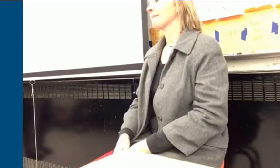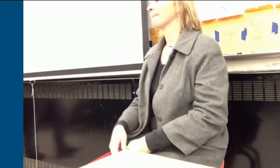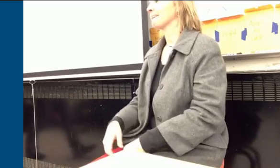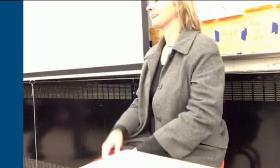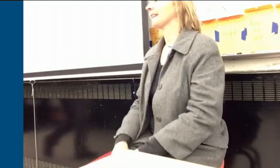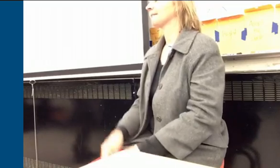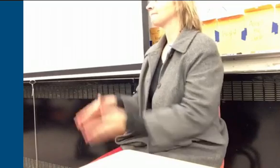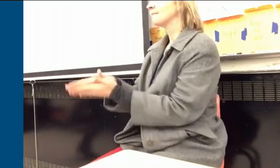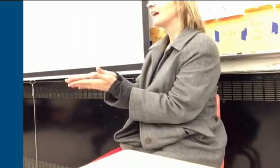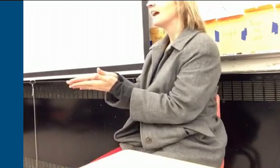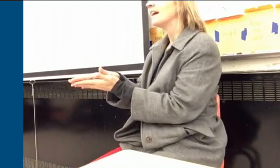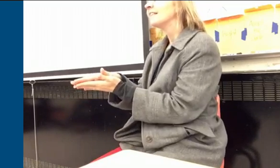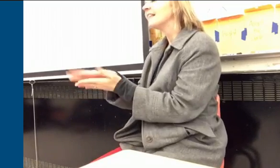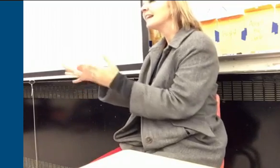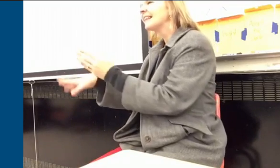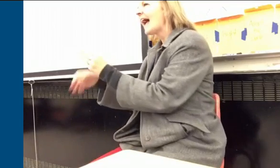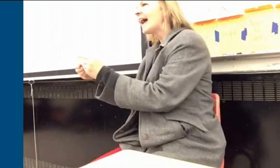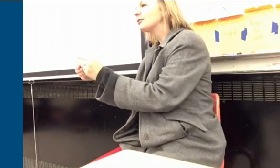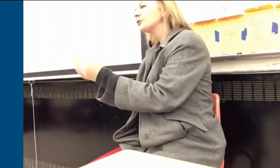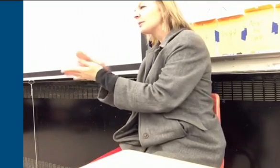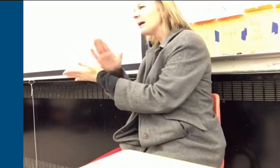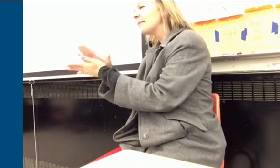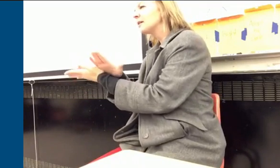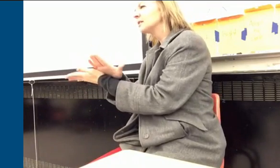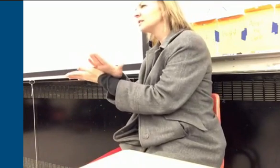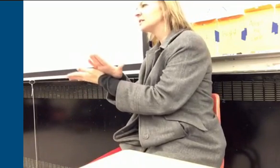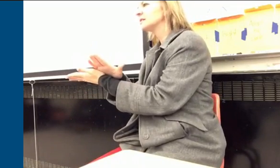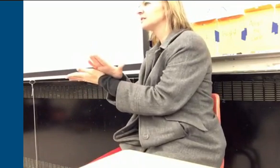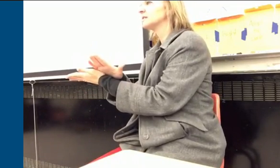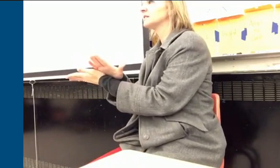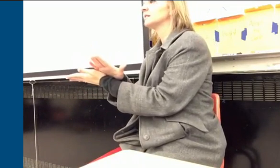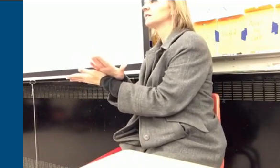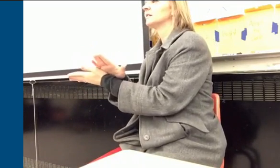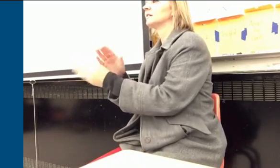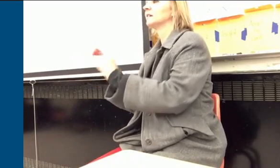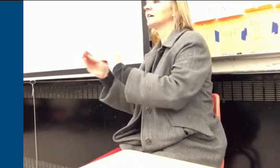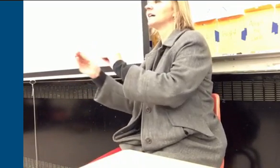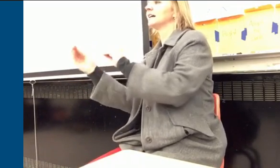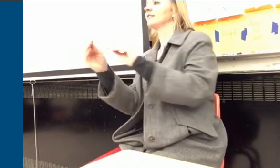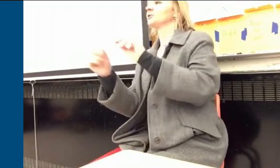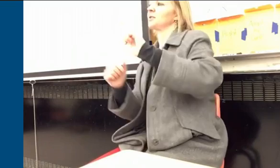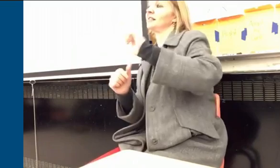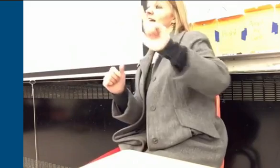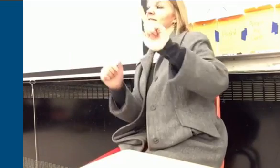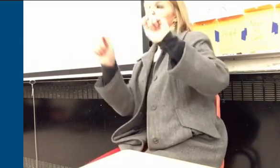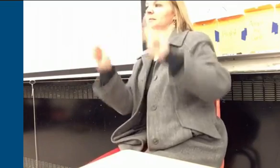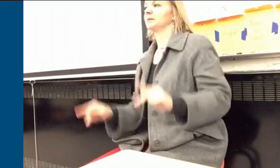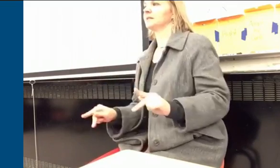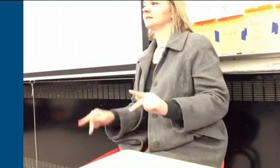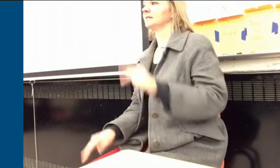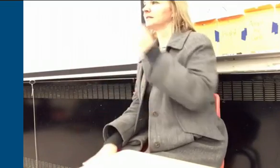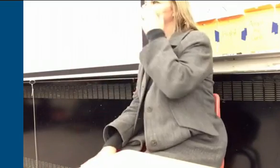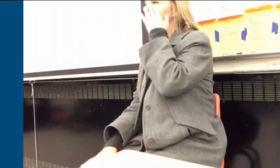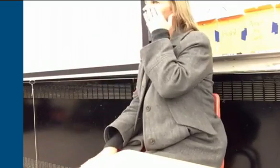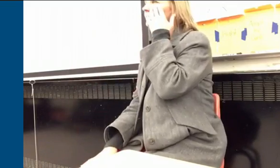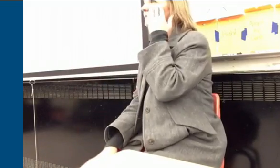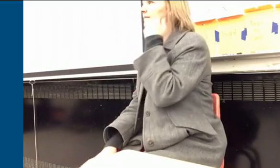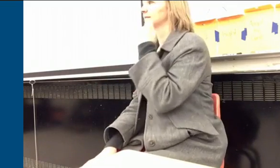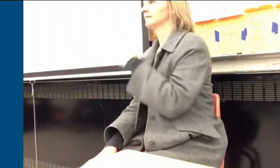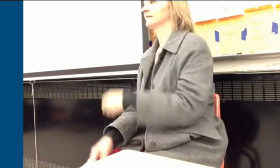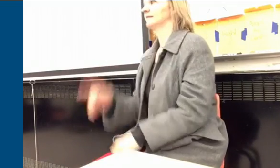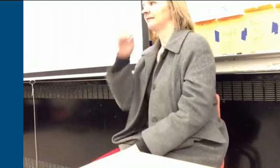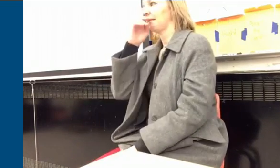The stack of white papers needs to go to your far left person. The stack of white papers, far left